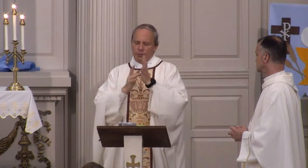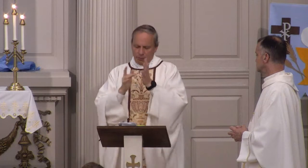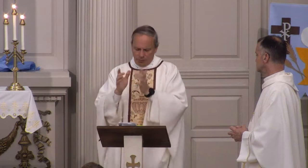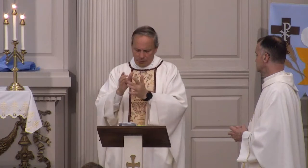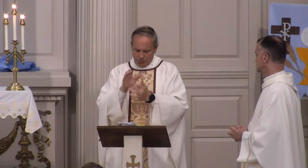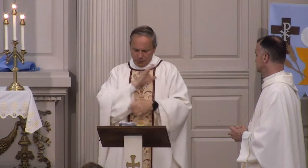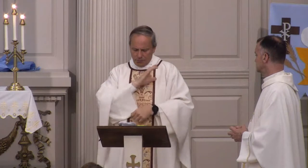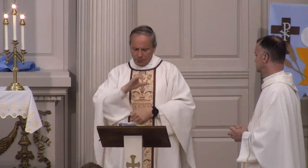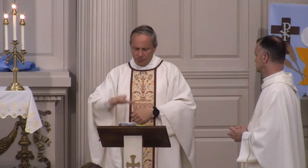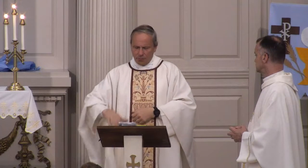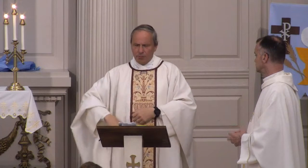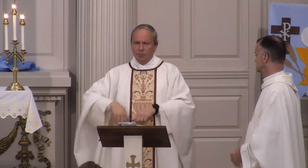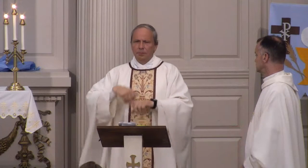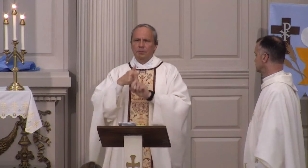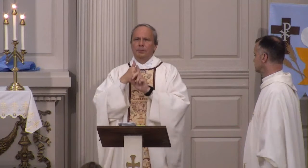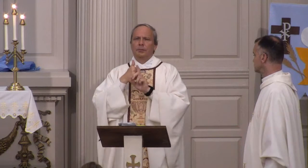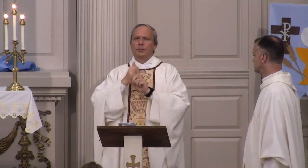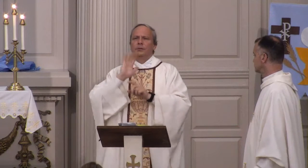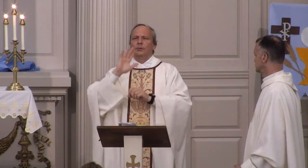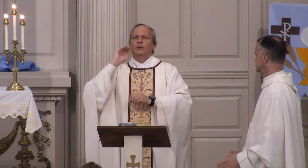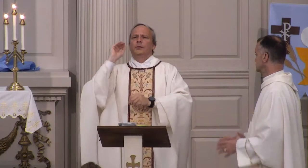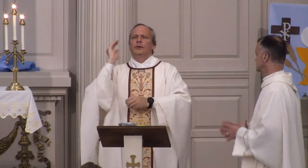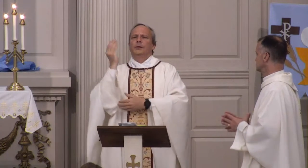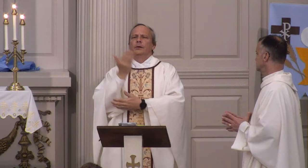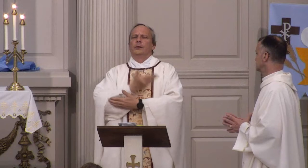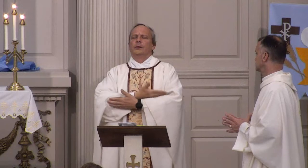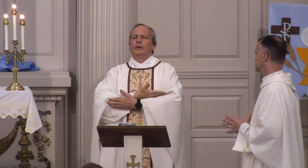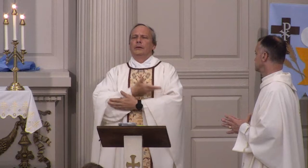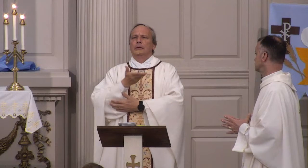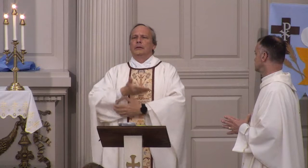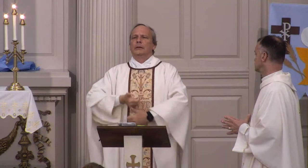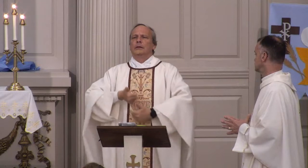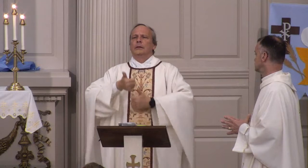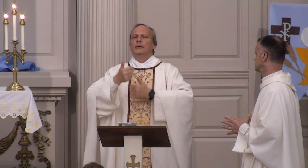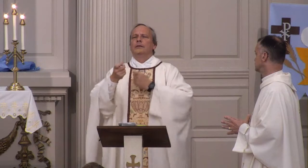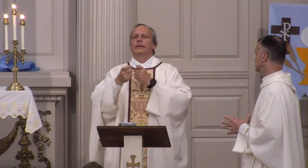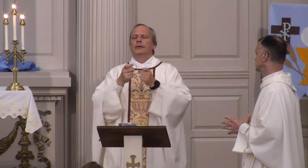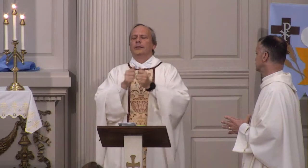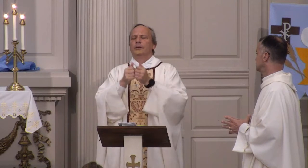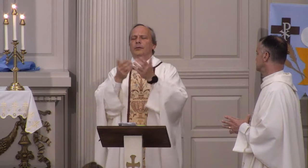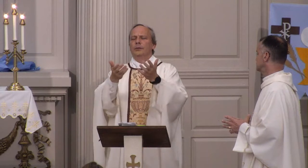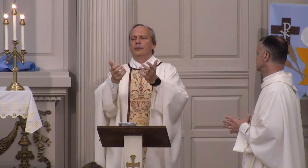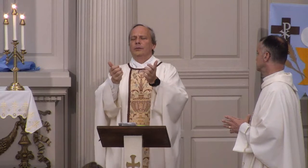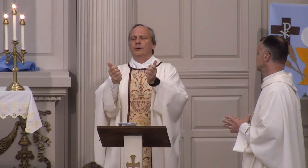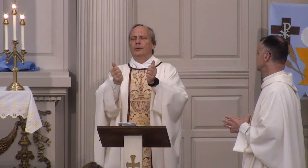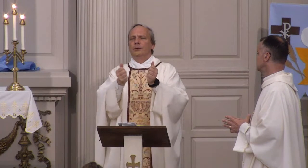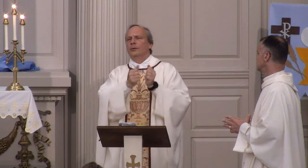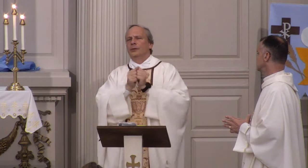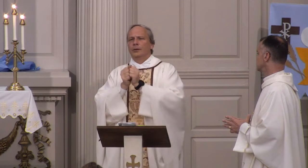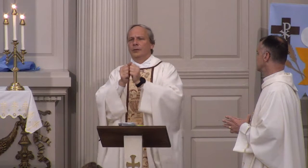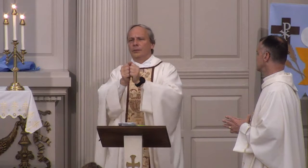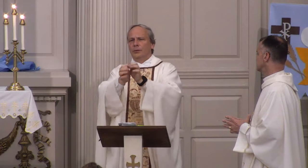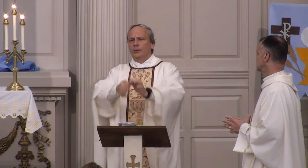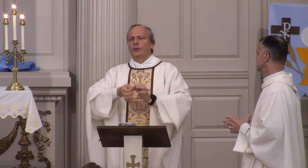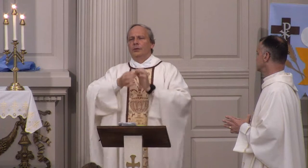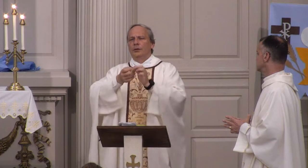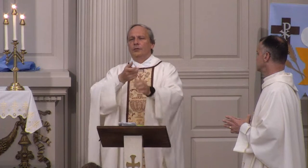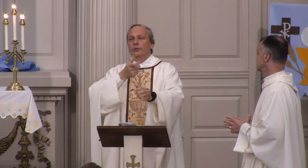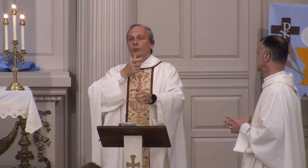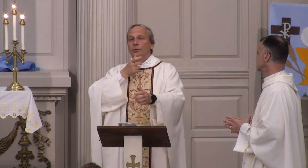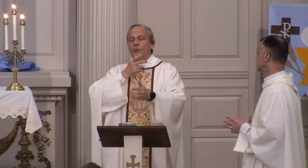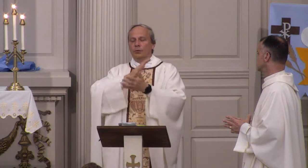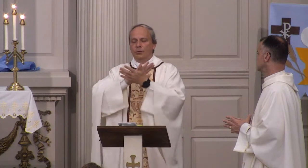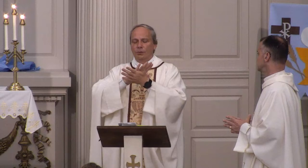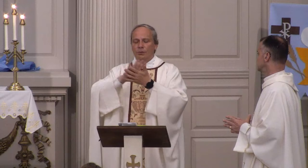Through our Lord Jesus Christ, your Son, who lives and reigns with you in